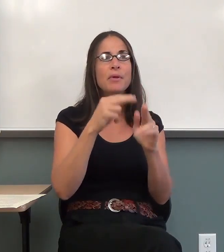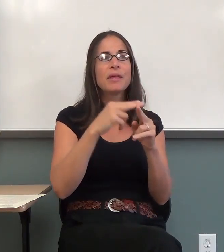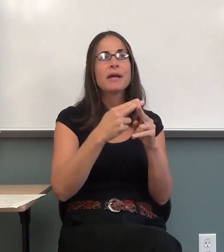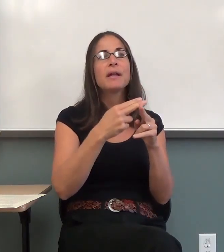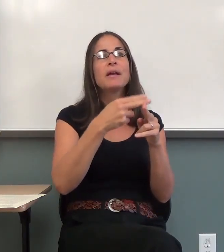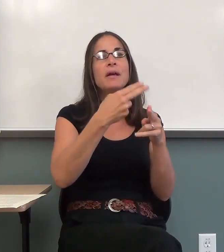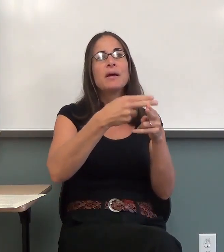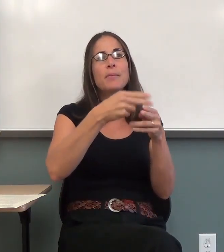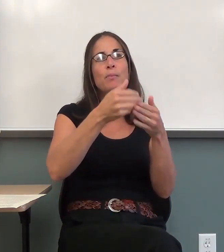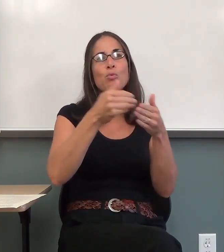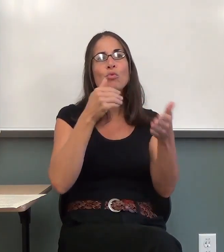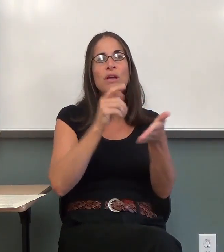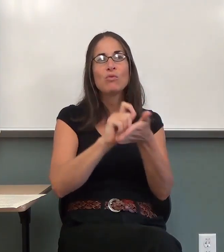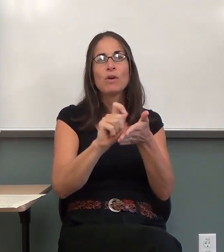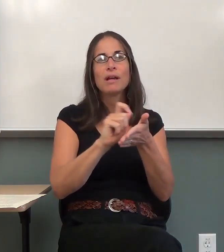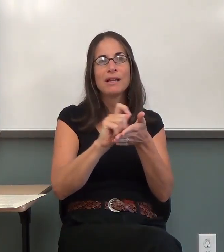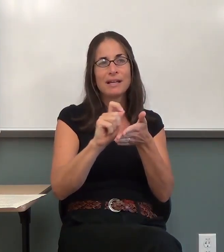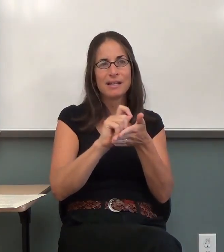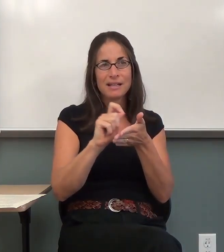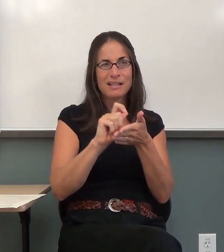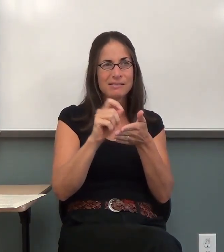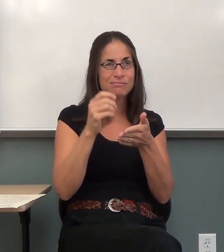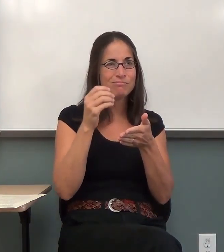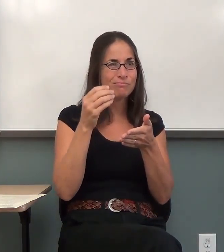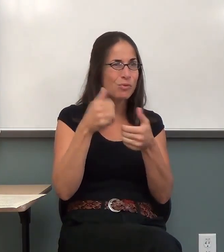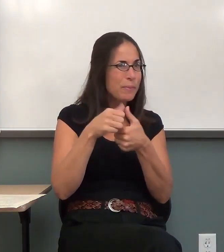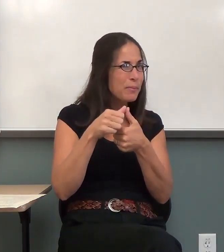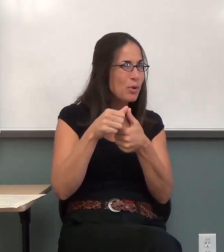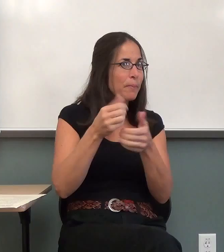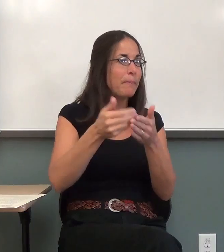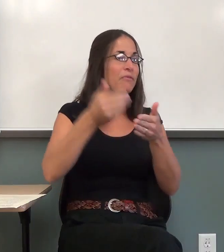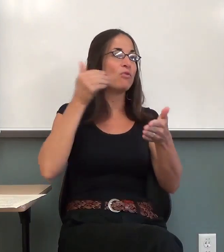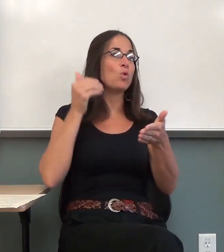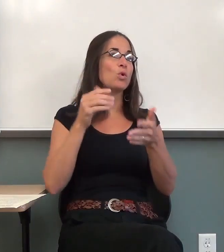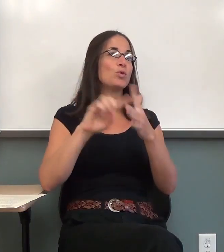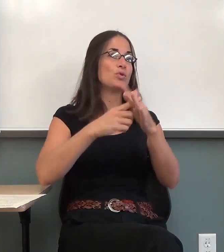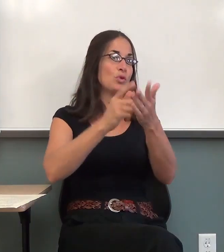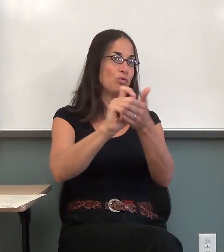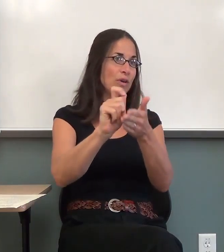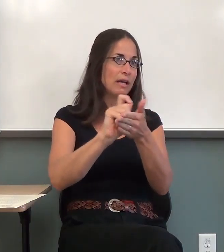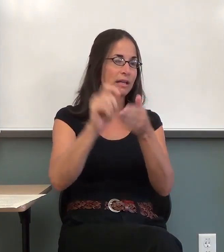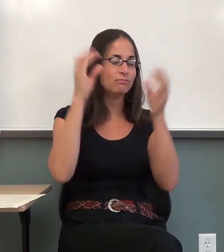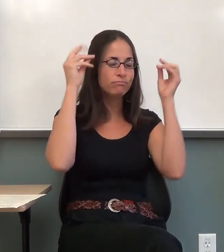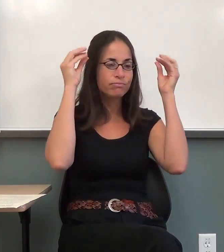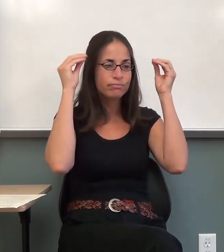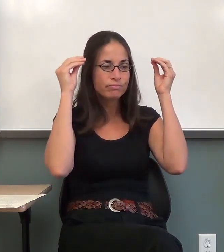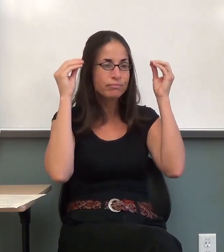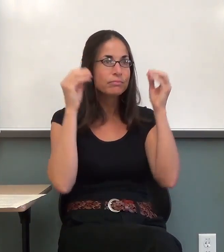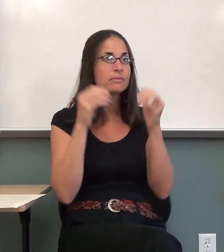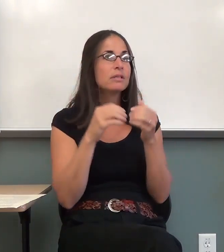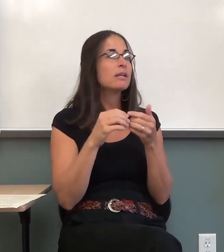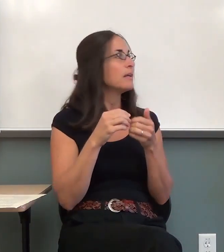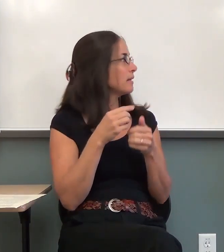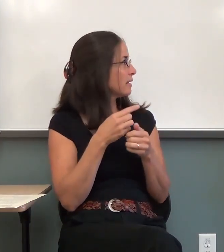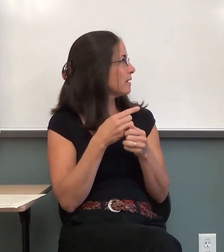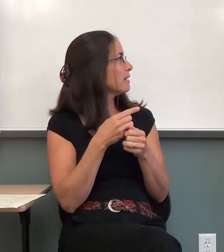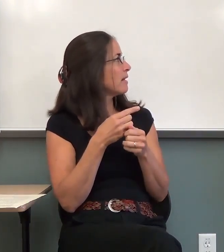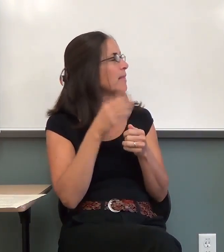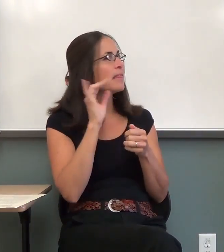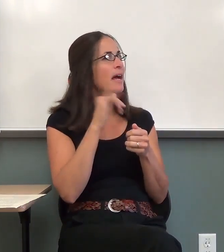Remember that? This is what we do before we write. Now remember, this here, right here,